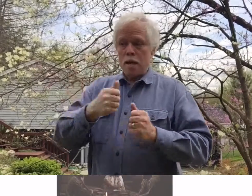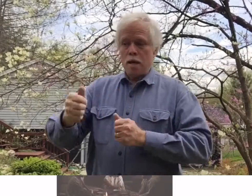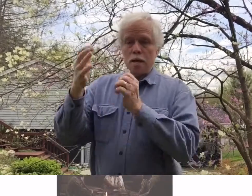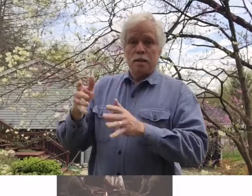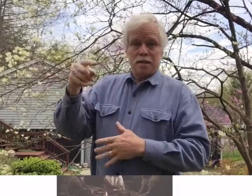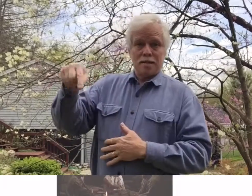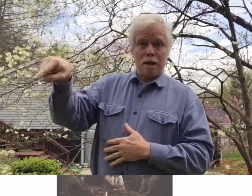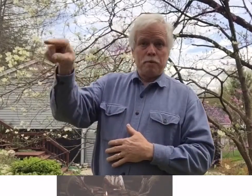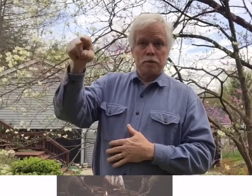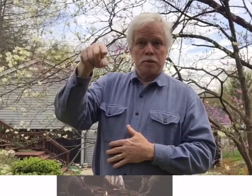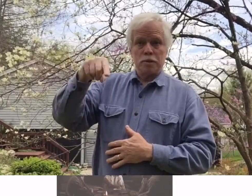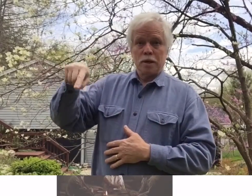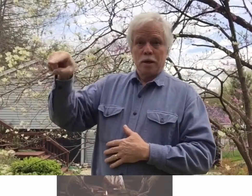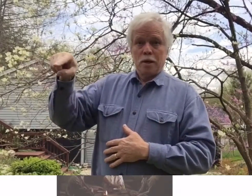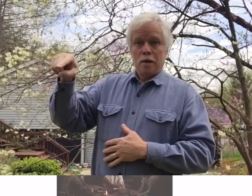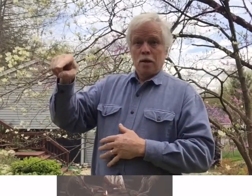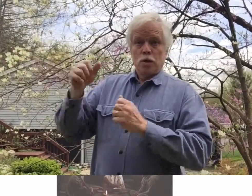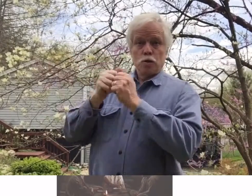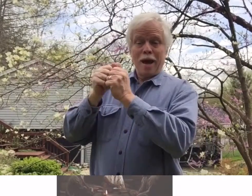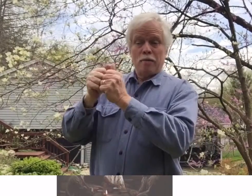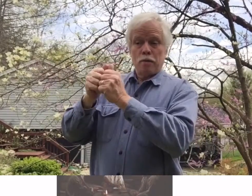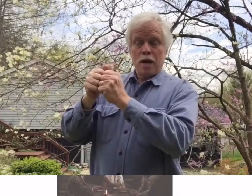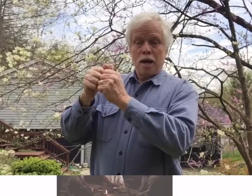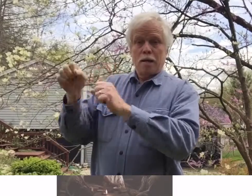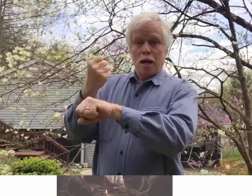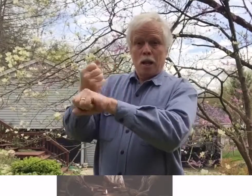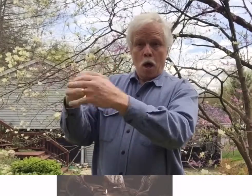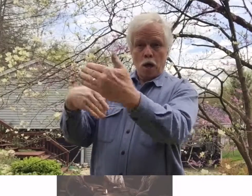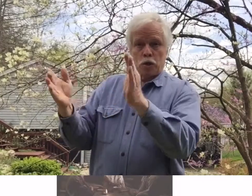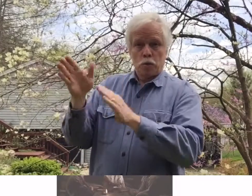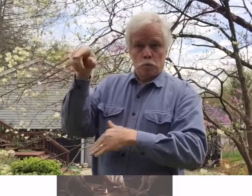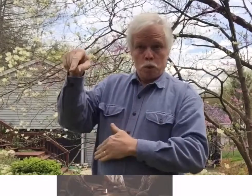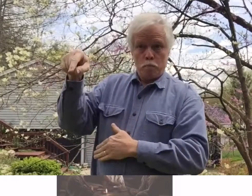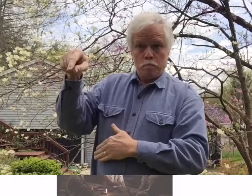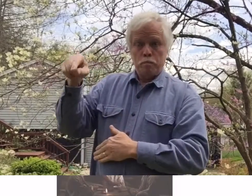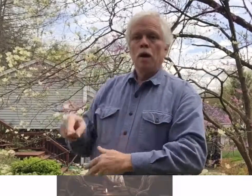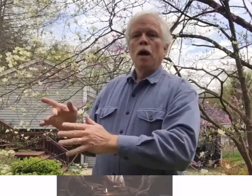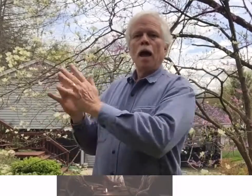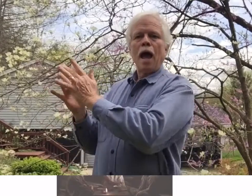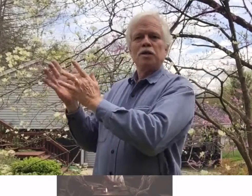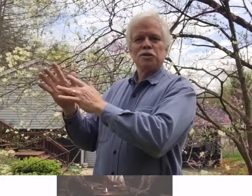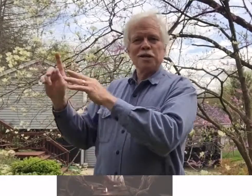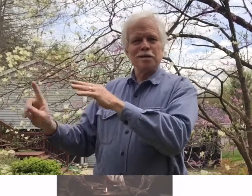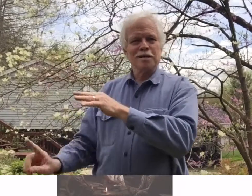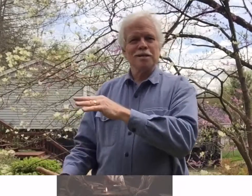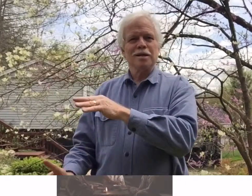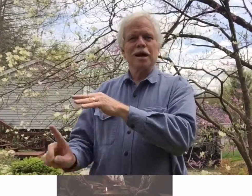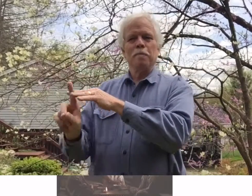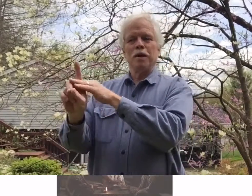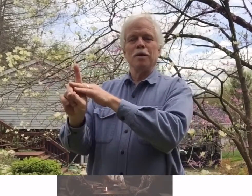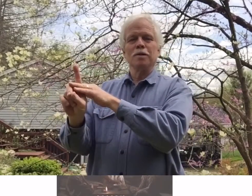see the disciples together in a locked room, and Jesus